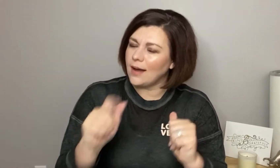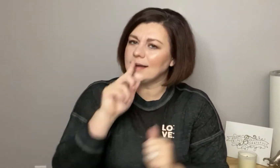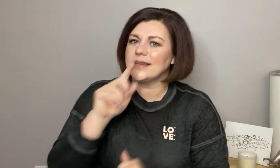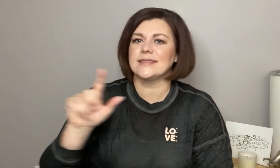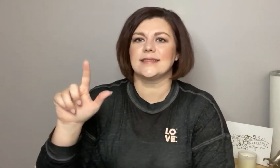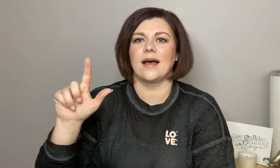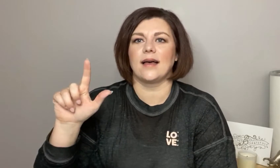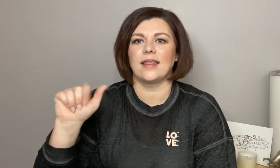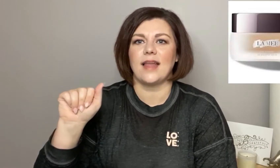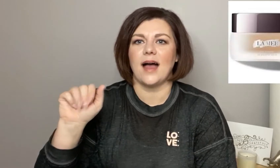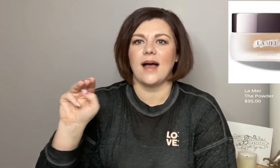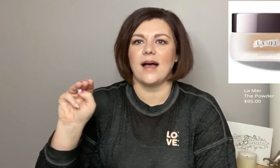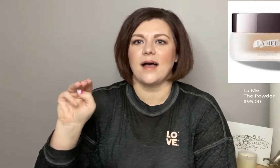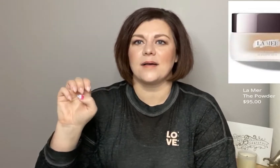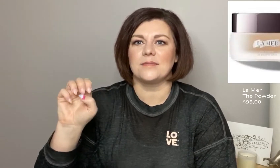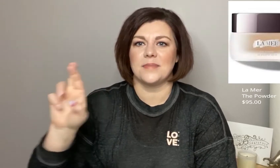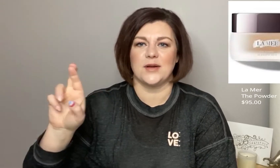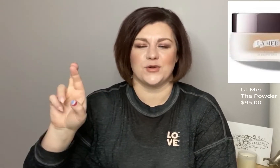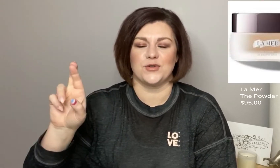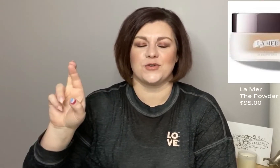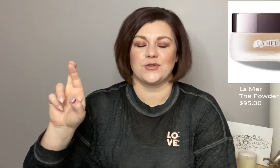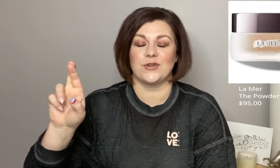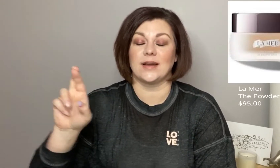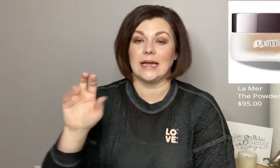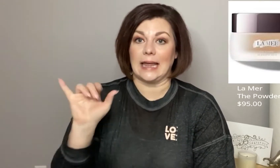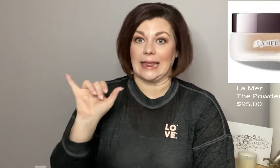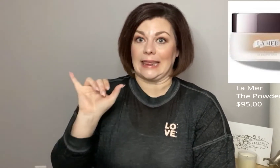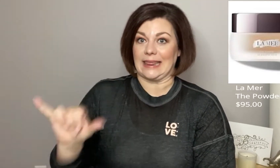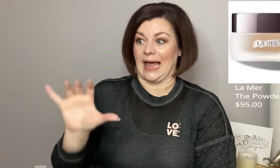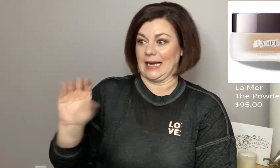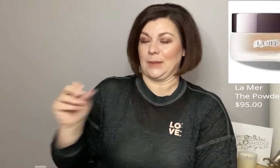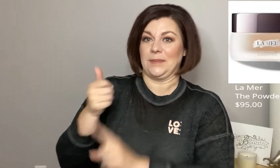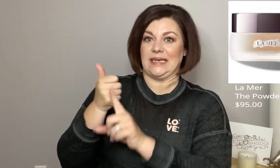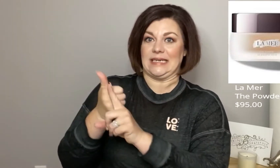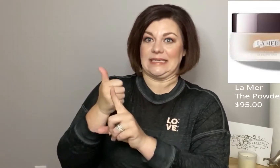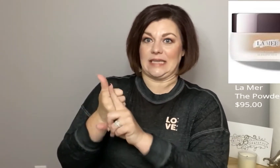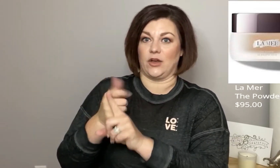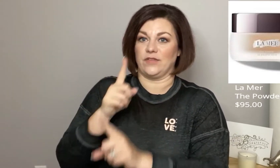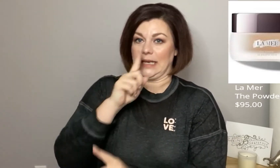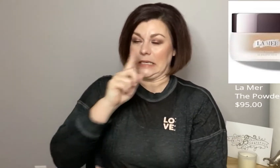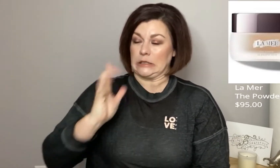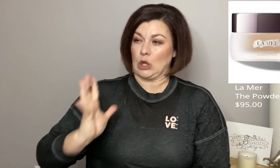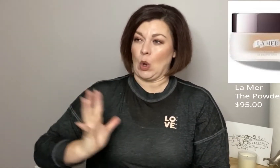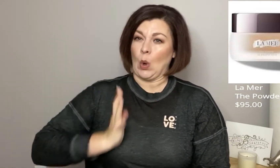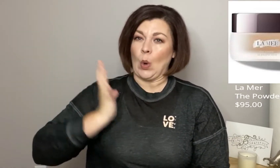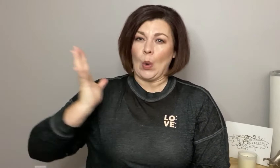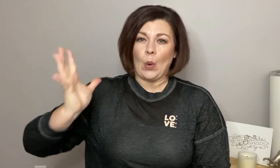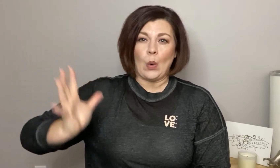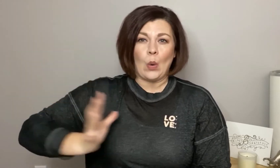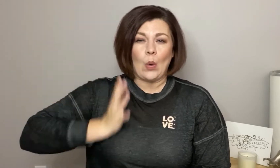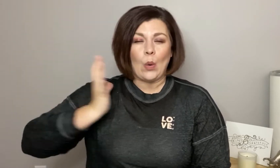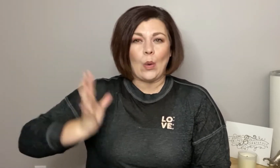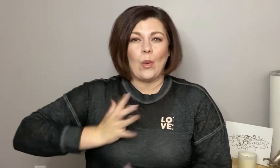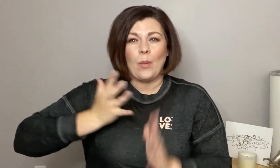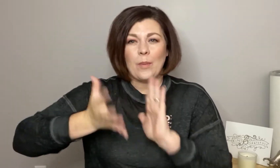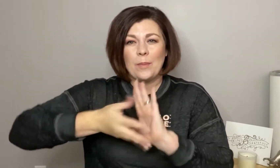Now the next thing that I want to try is the La Mer. Now La Mer is Beautē.